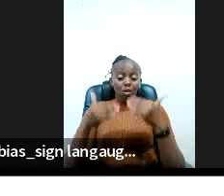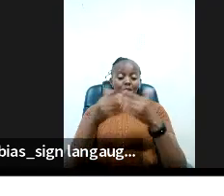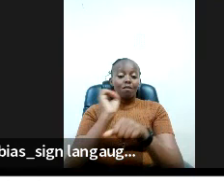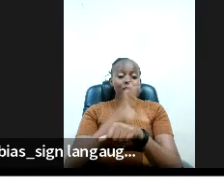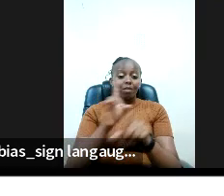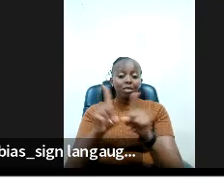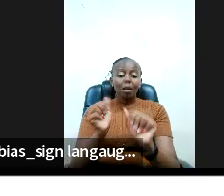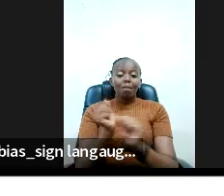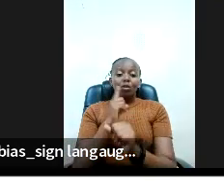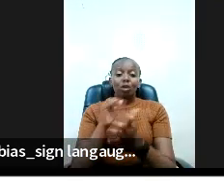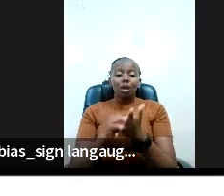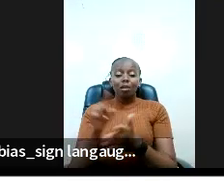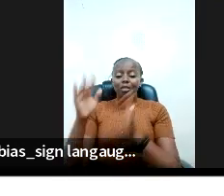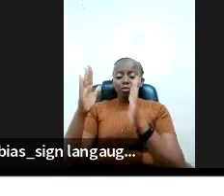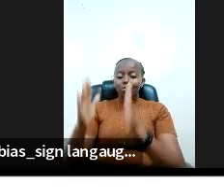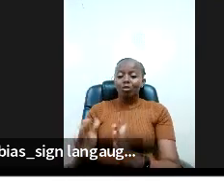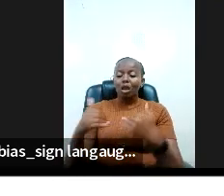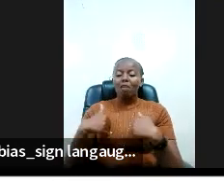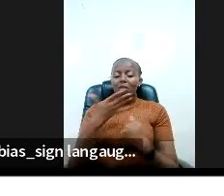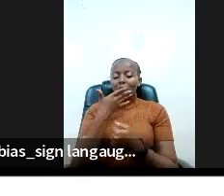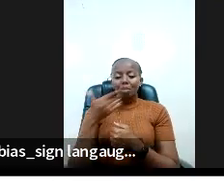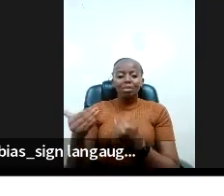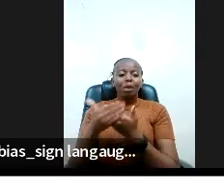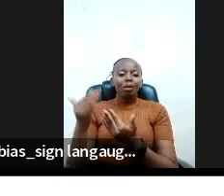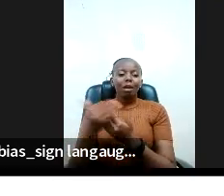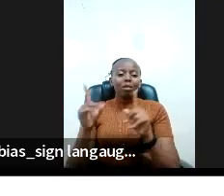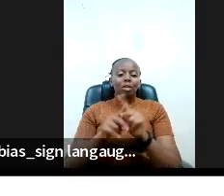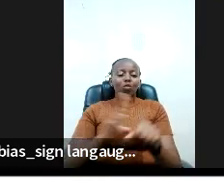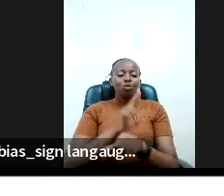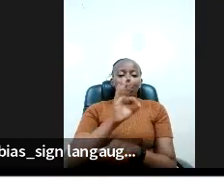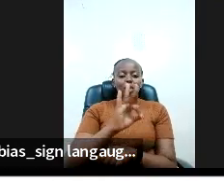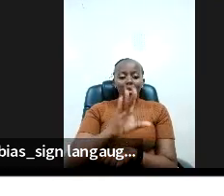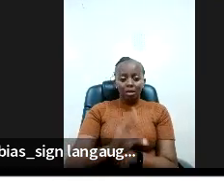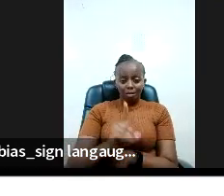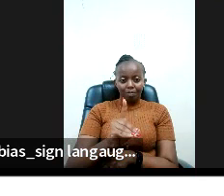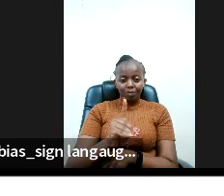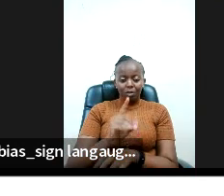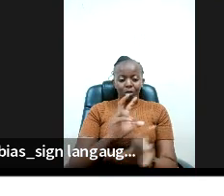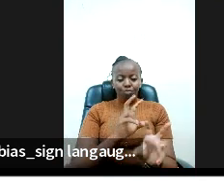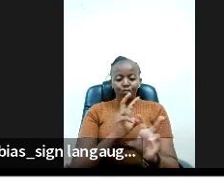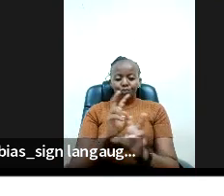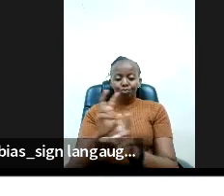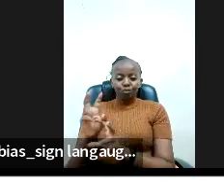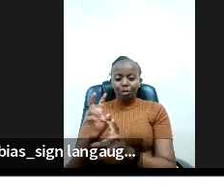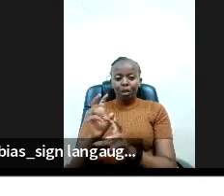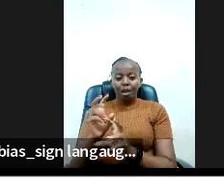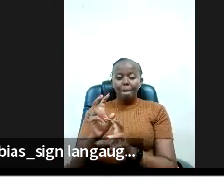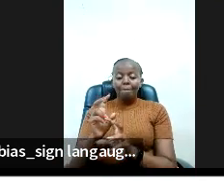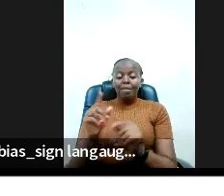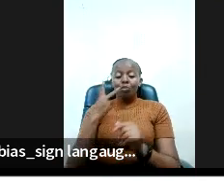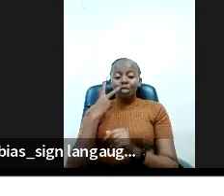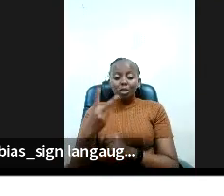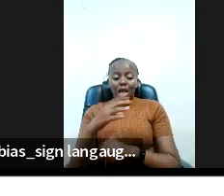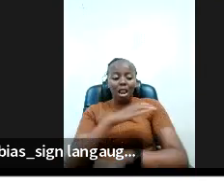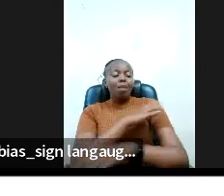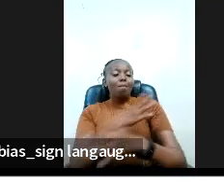the patient on the best quality care. We use 3D scanner to scan the client residual limb.